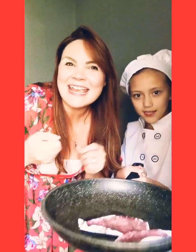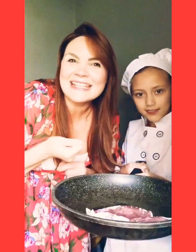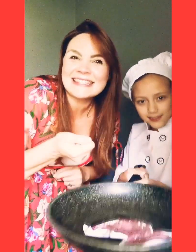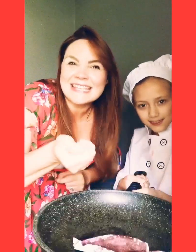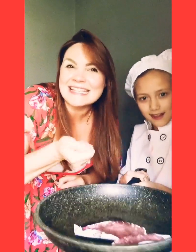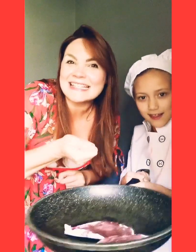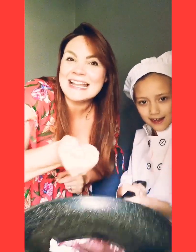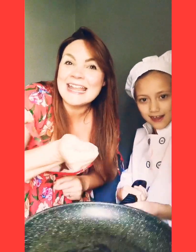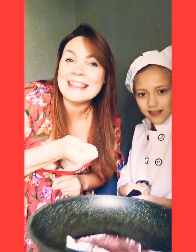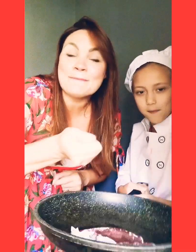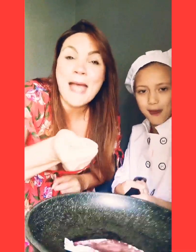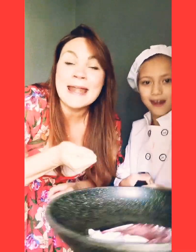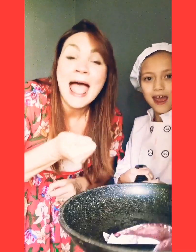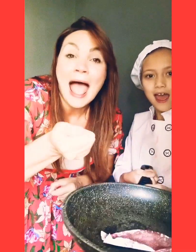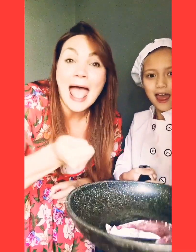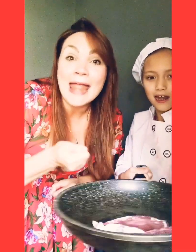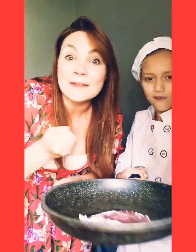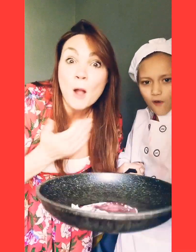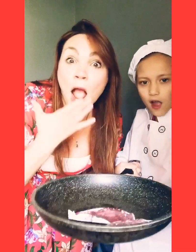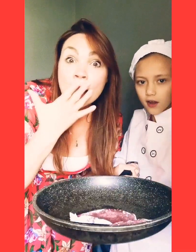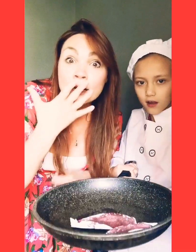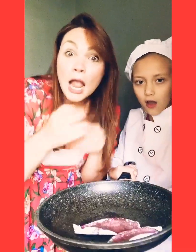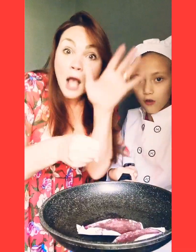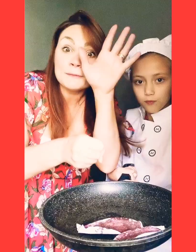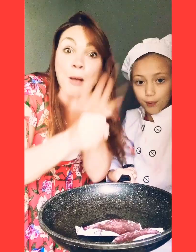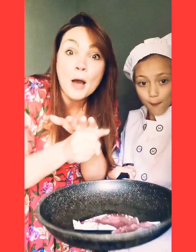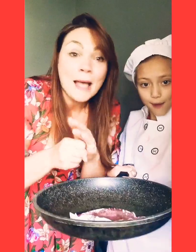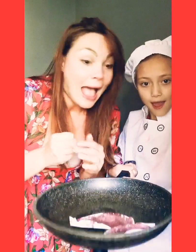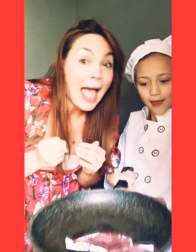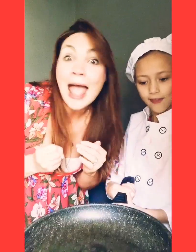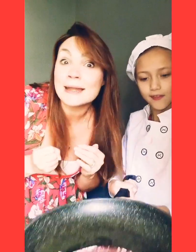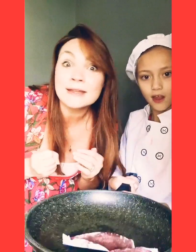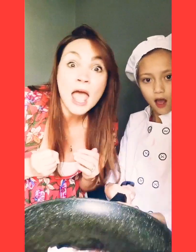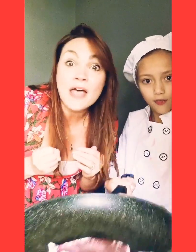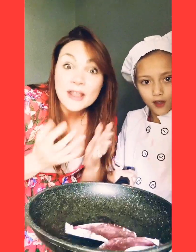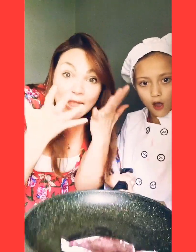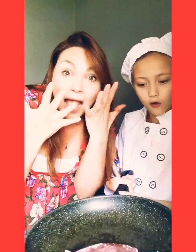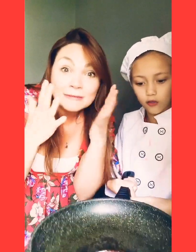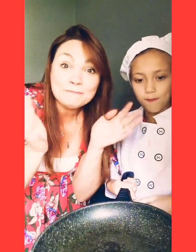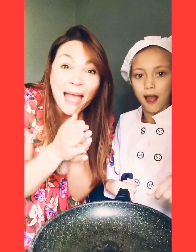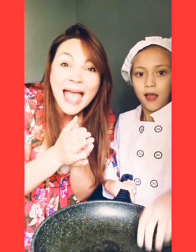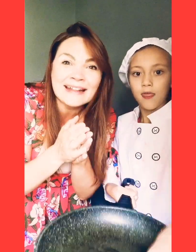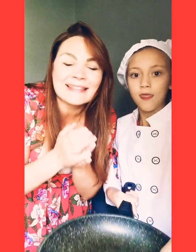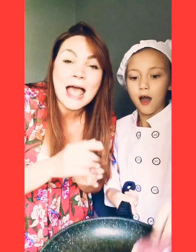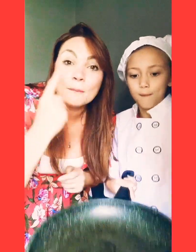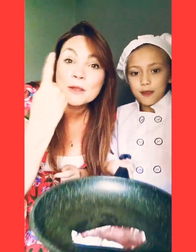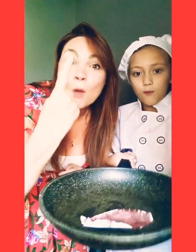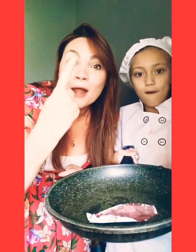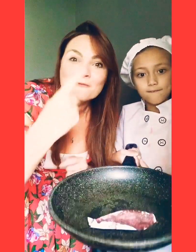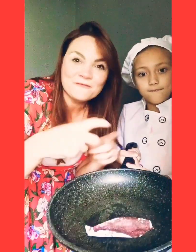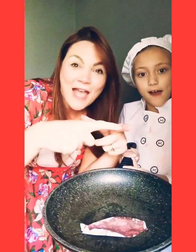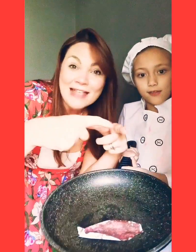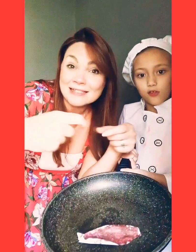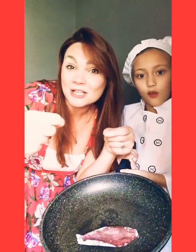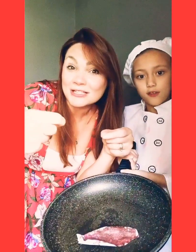2 fat sausages sizzling in the pan. And if one goes pop and another goes bang, there'll be